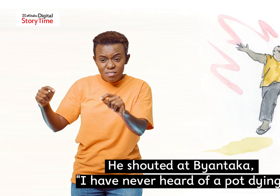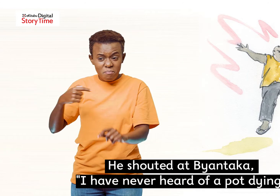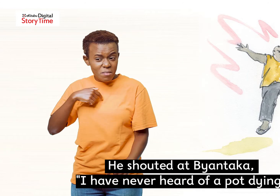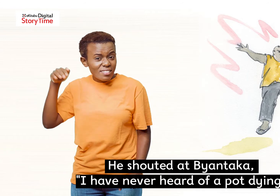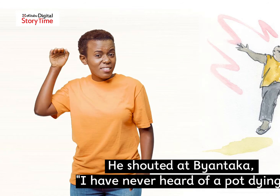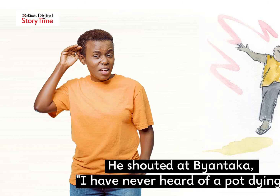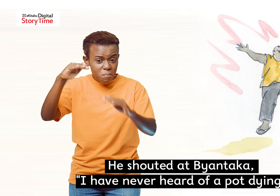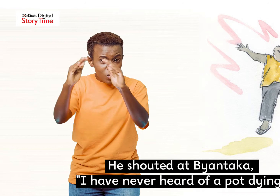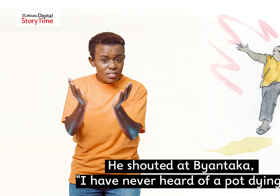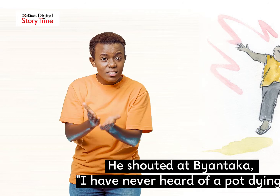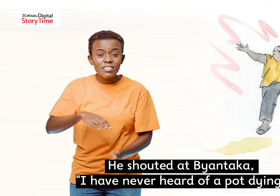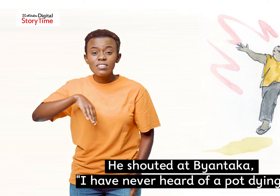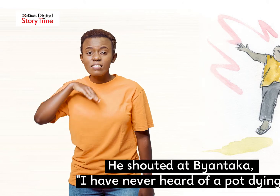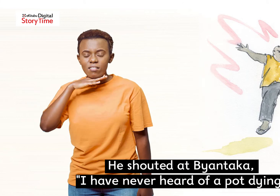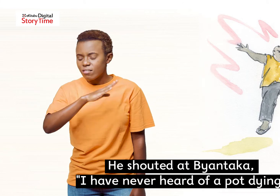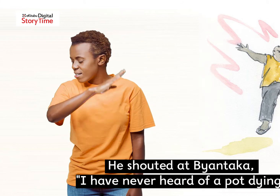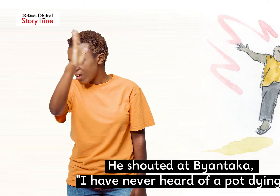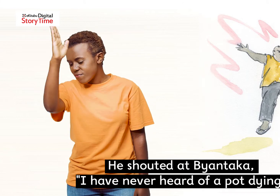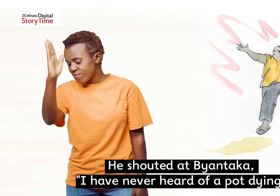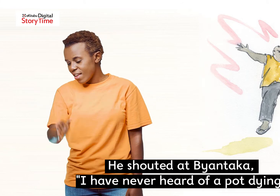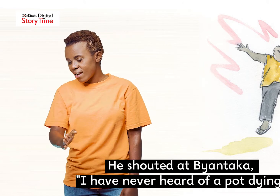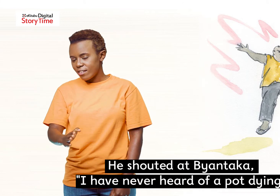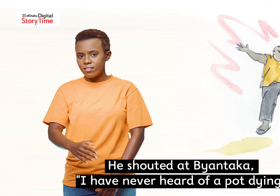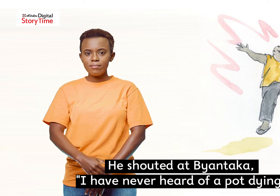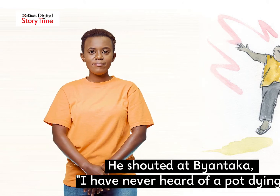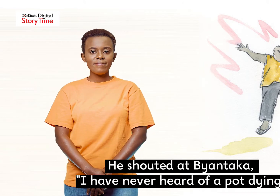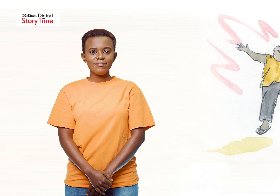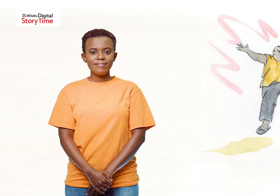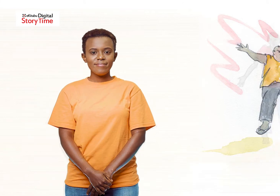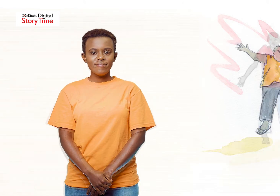He shouted at Biantaka, "I have never heard of a pot dying."